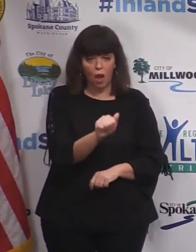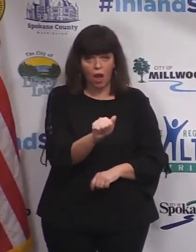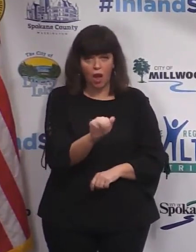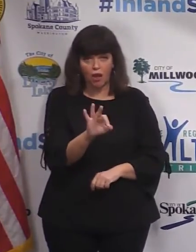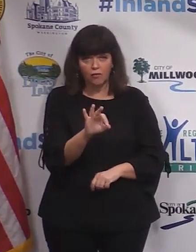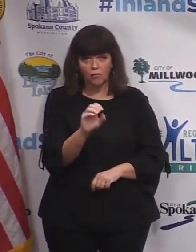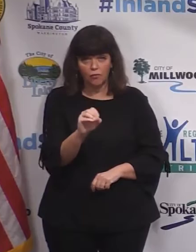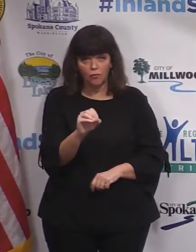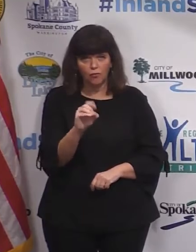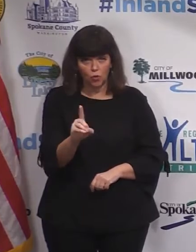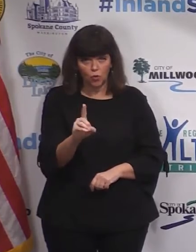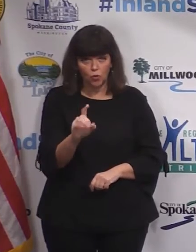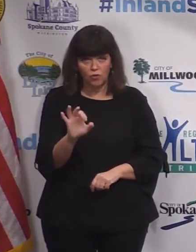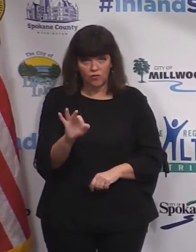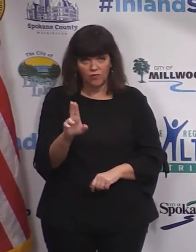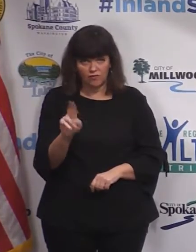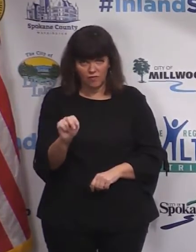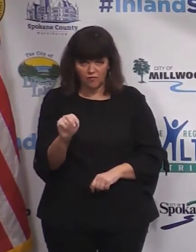wafoodfund.org, again, we'll share that link,